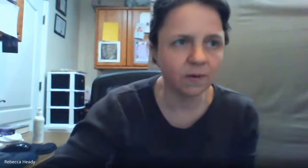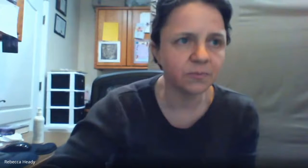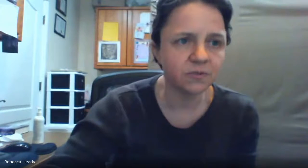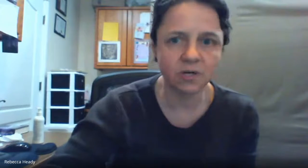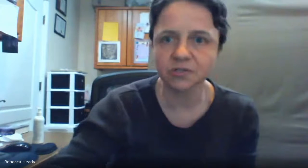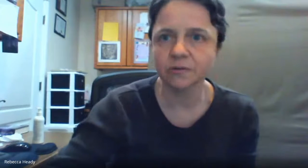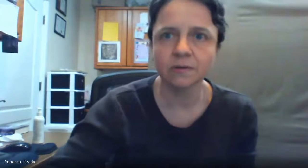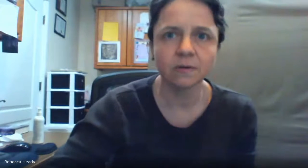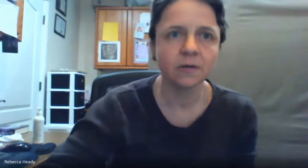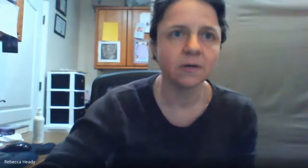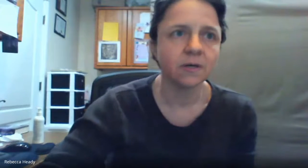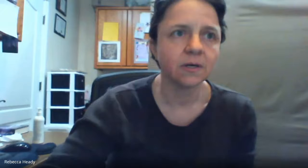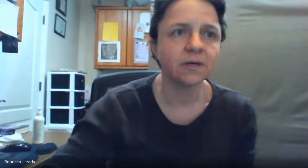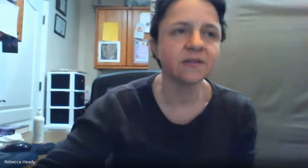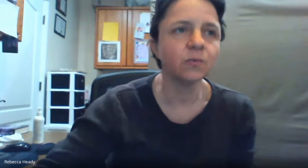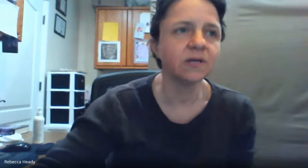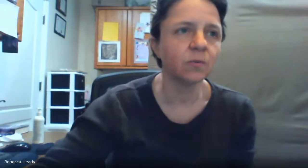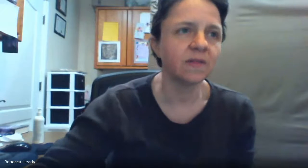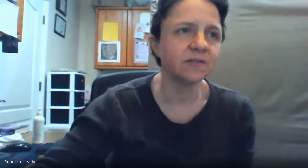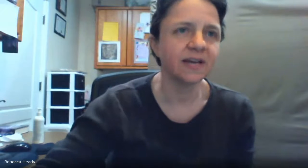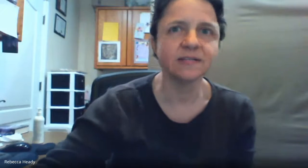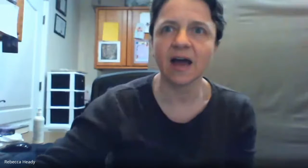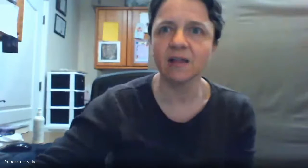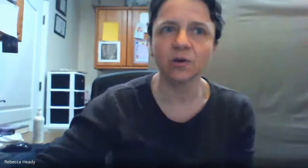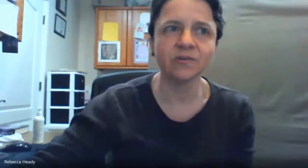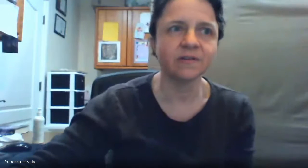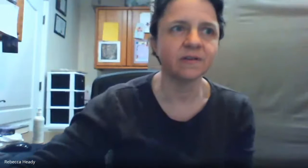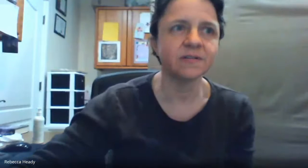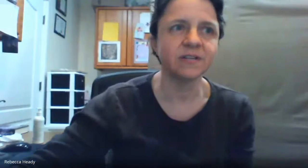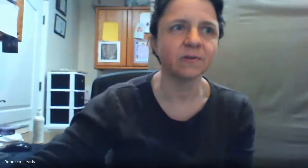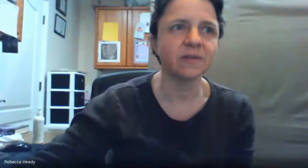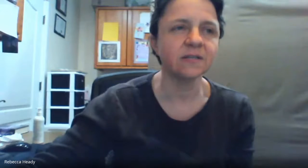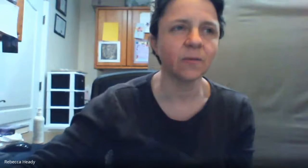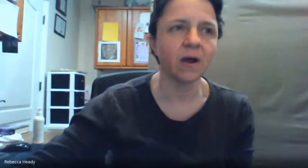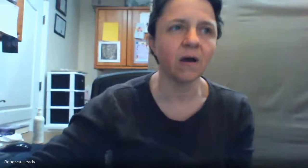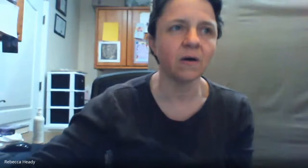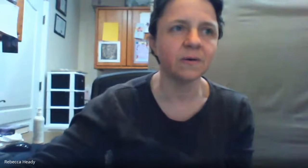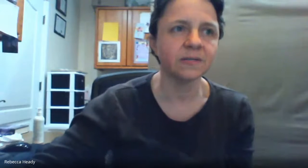the opposite direction. This one is one of those signs that I learned differently. So I always